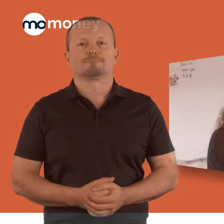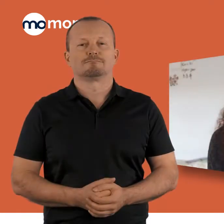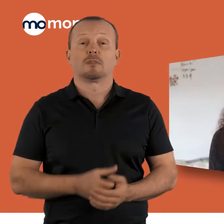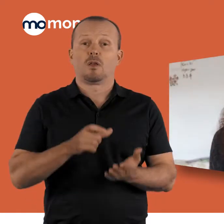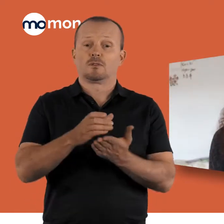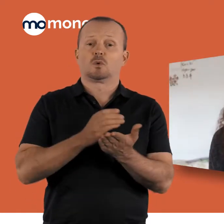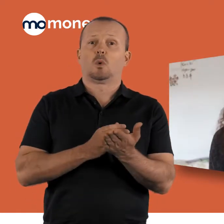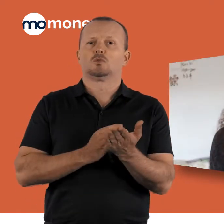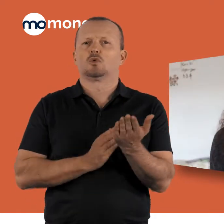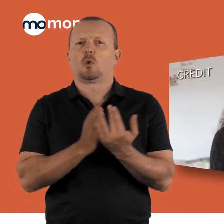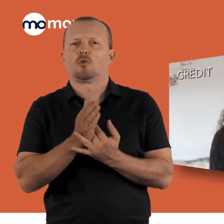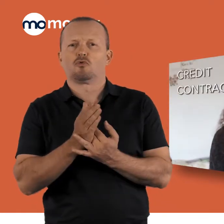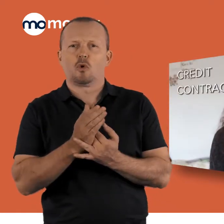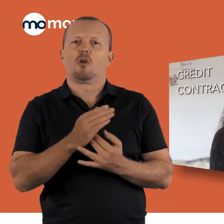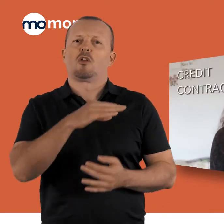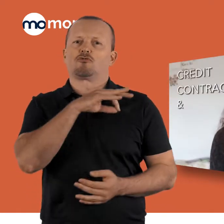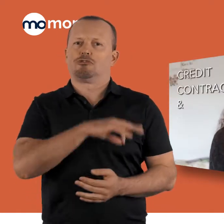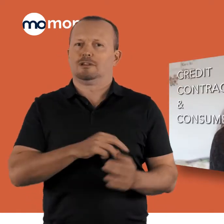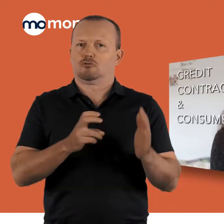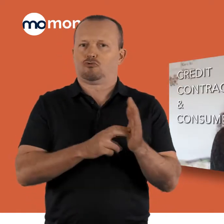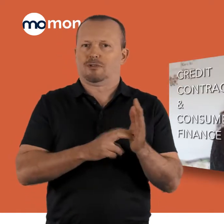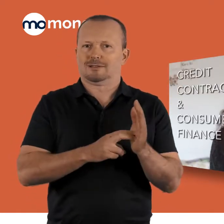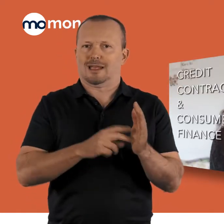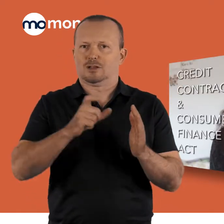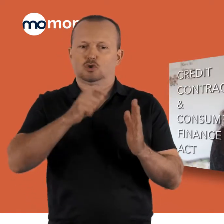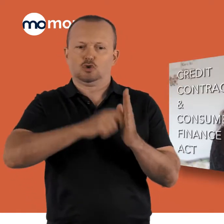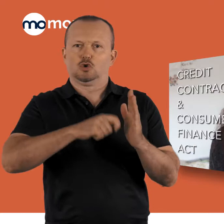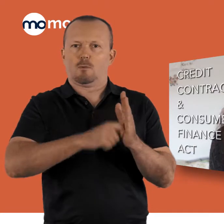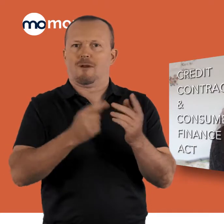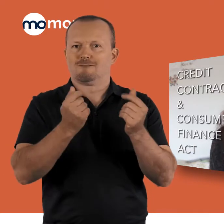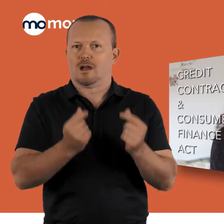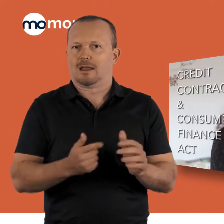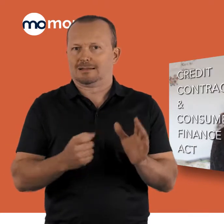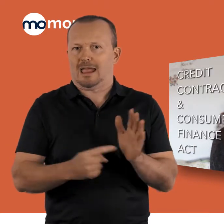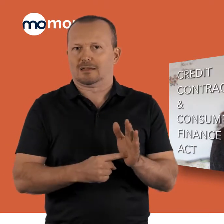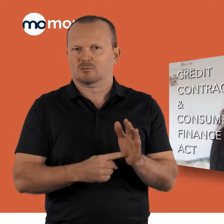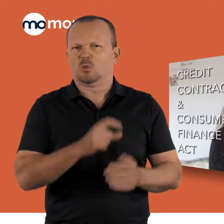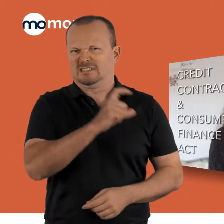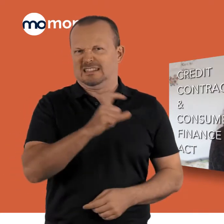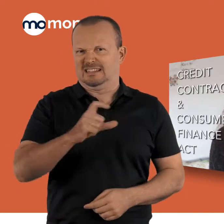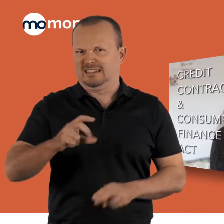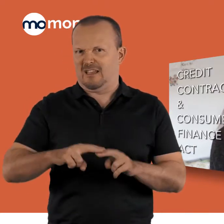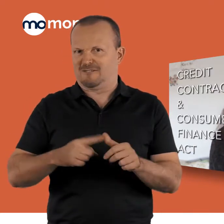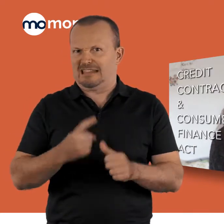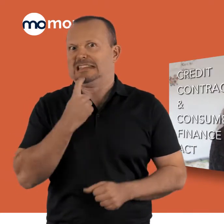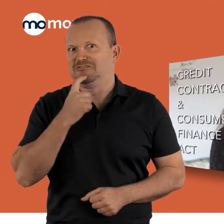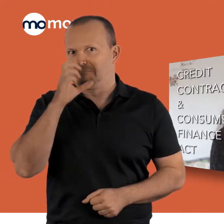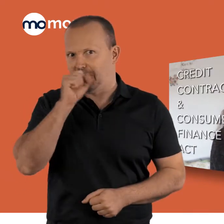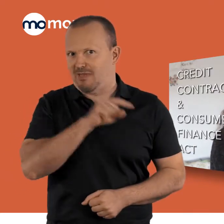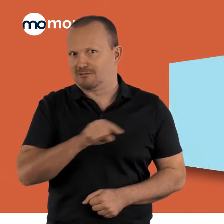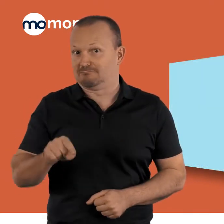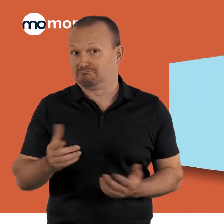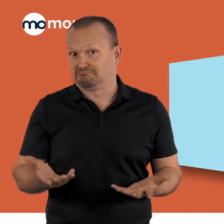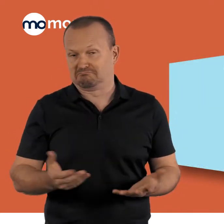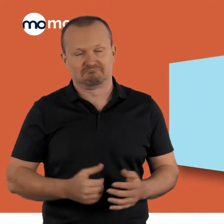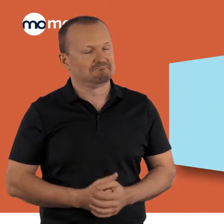In this course, we're going to be running through the Credit Contracts and Consumer Finance Act, or the CCCFA, which is a lot easier to